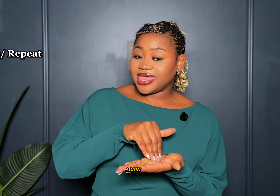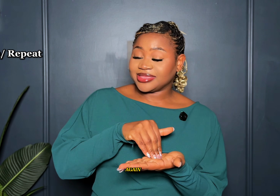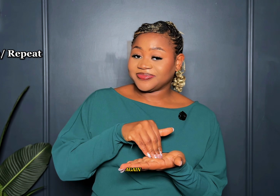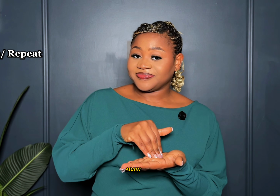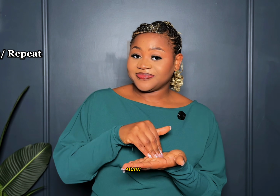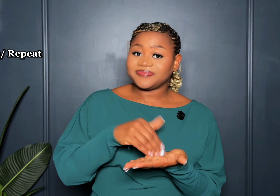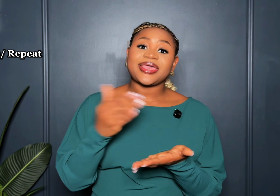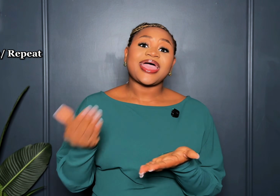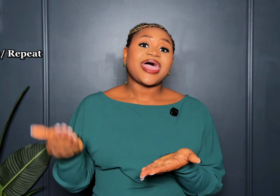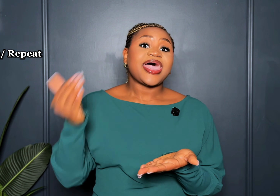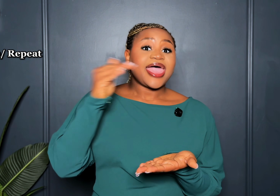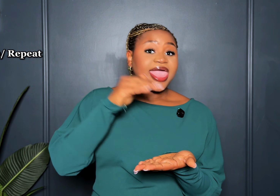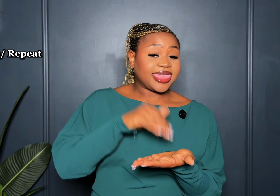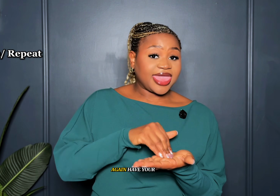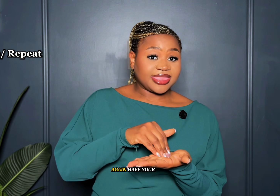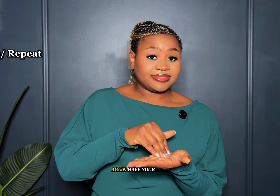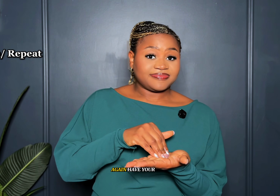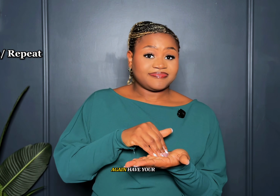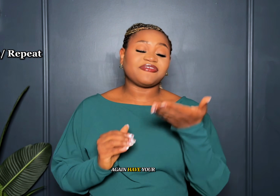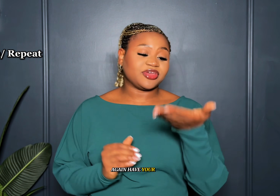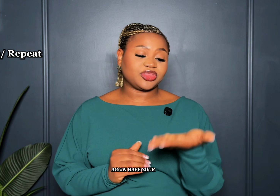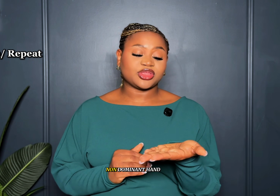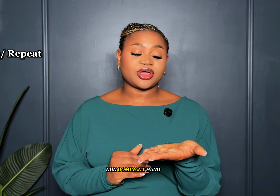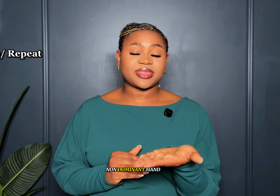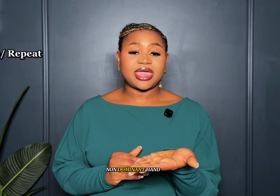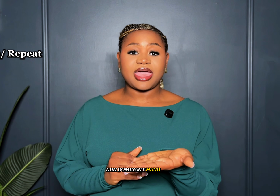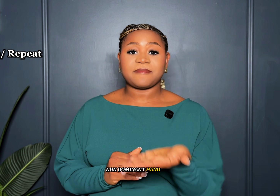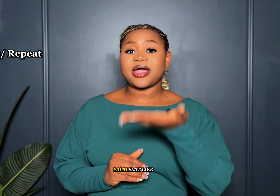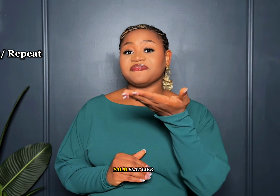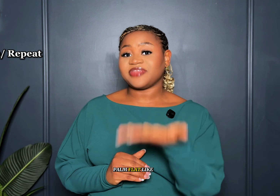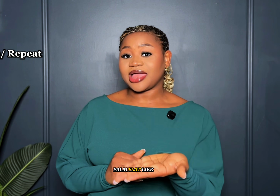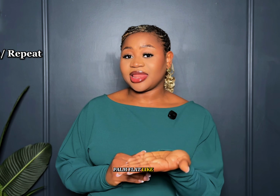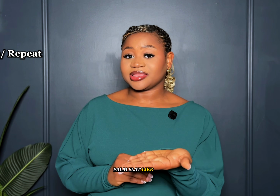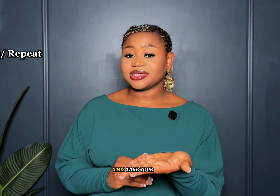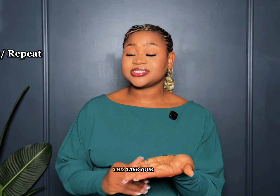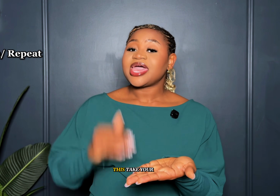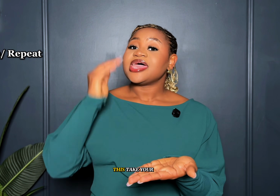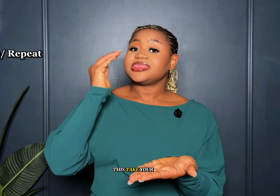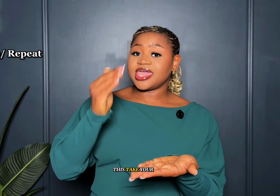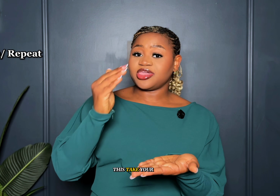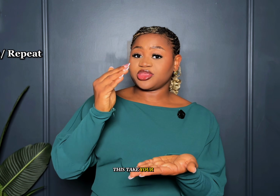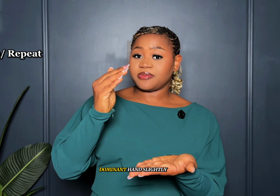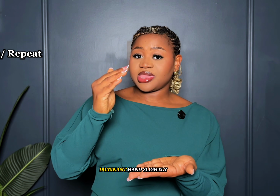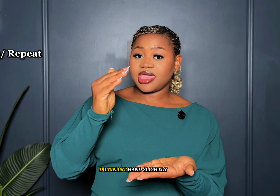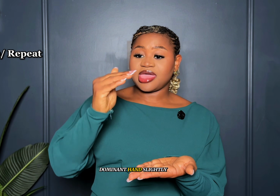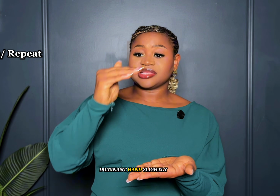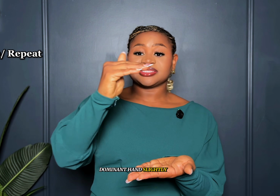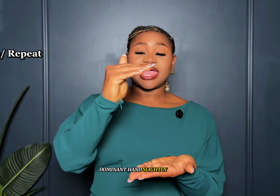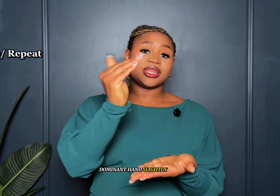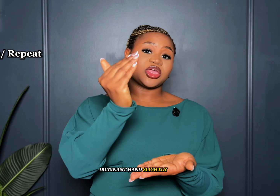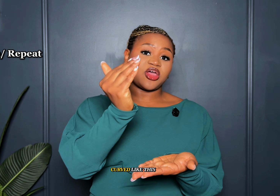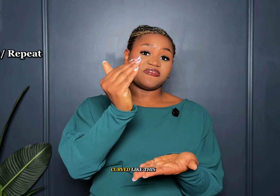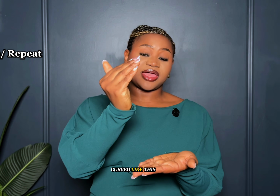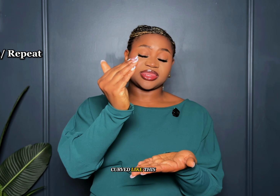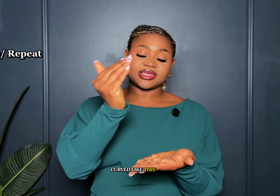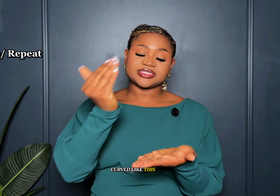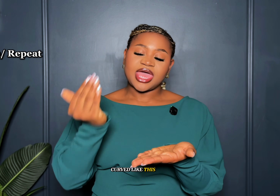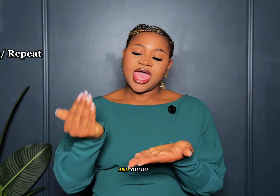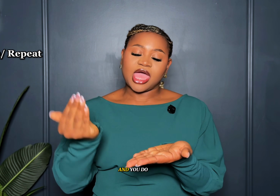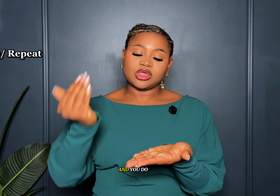Again. Again. Have your non-dominant hand palm flat like this. Take your dominant hand slightly curved like this and you